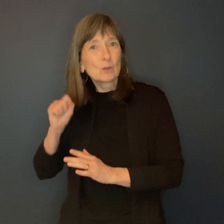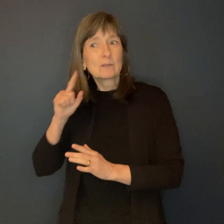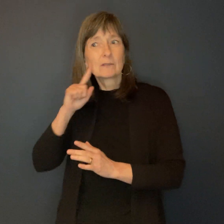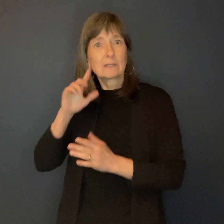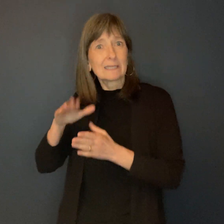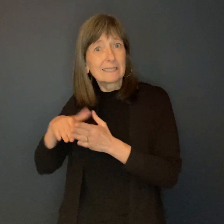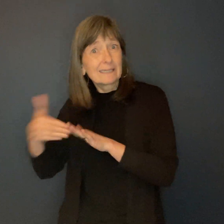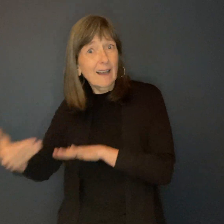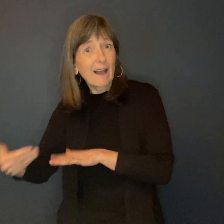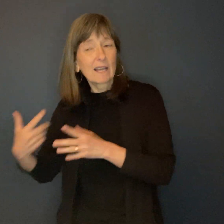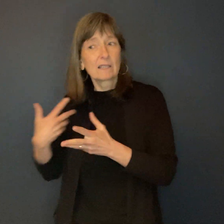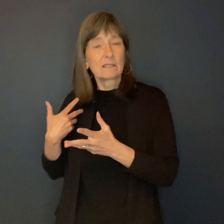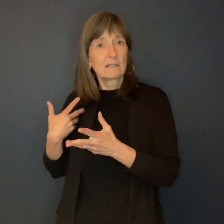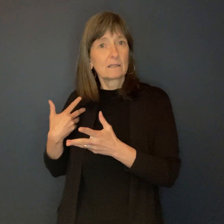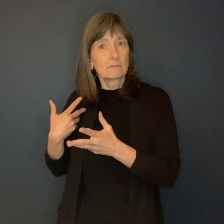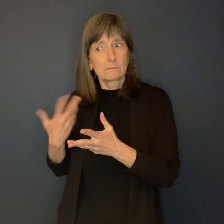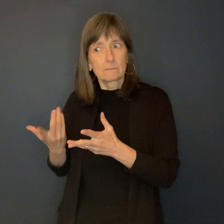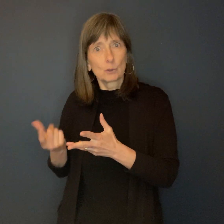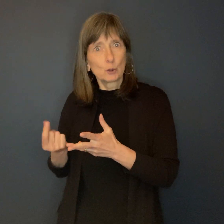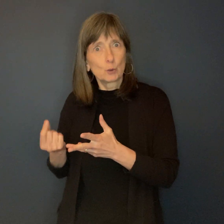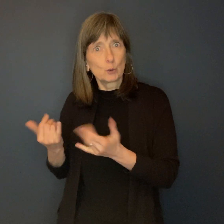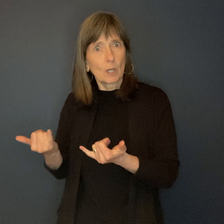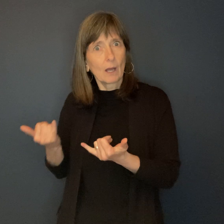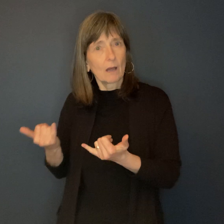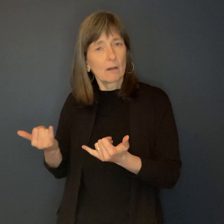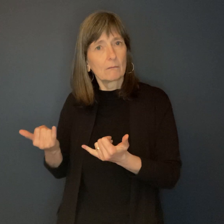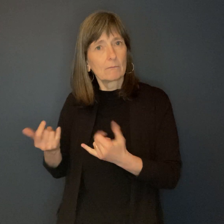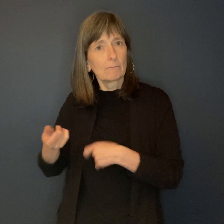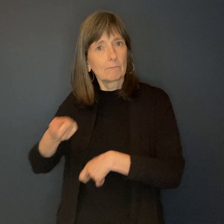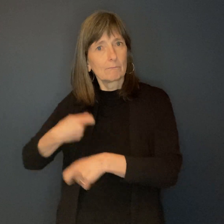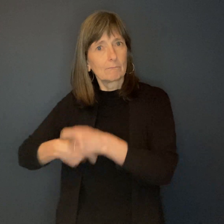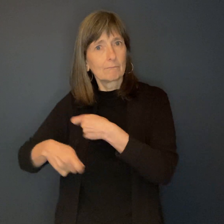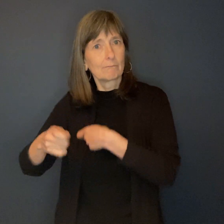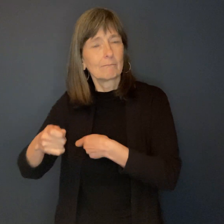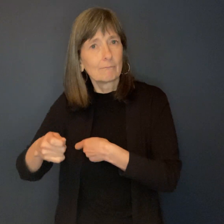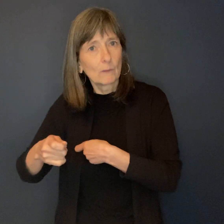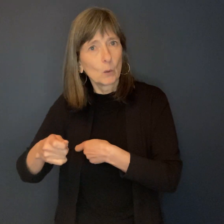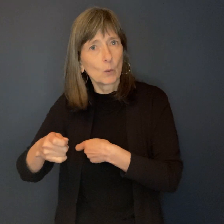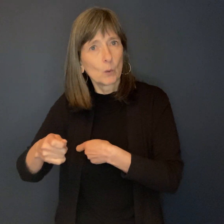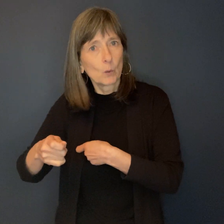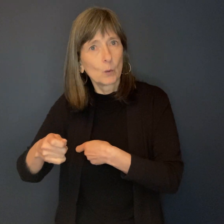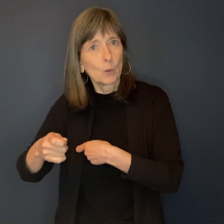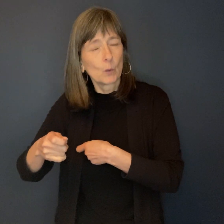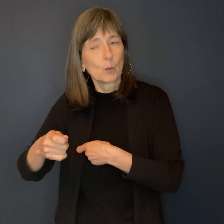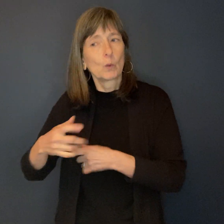supports is a huge thing that we don't believe